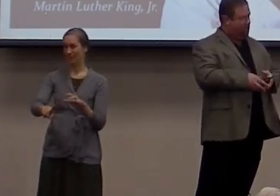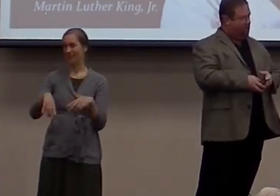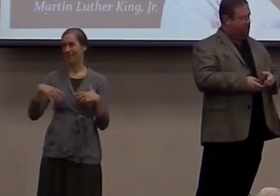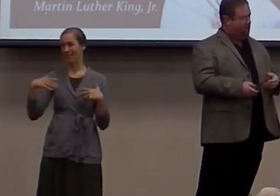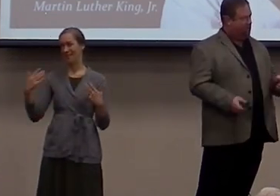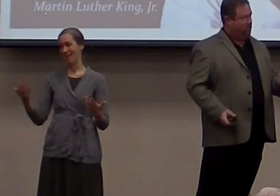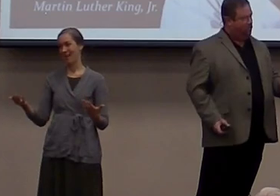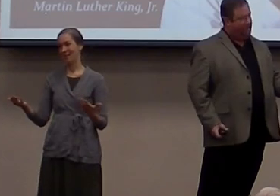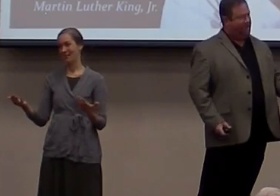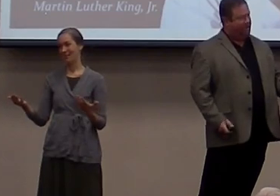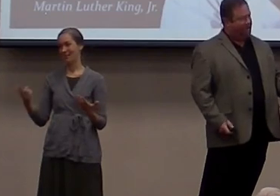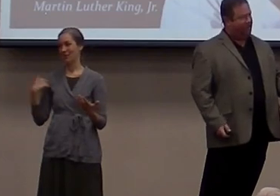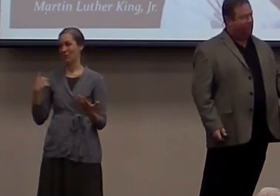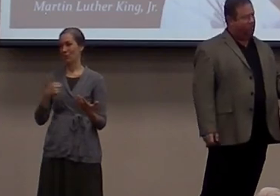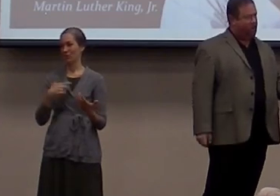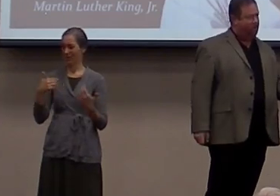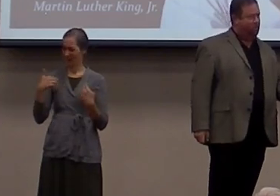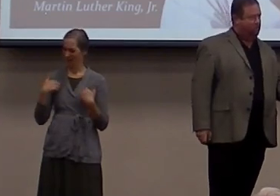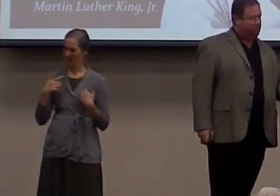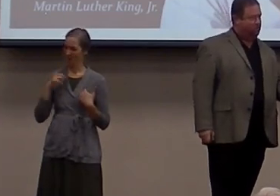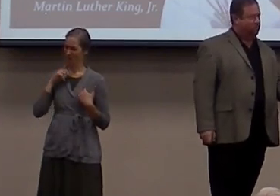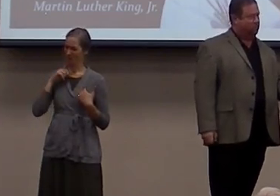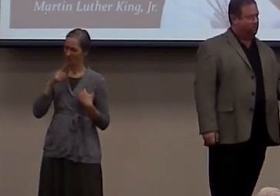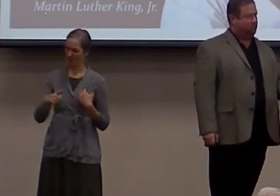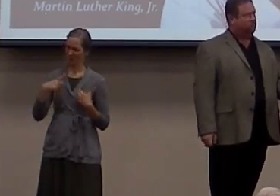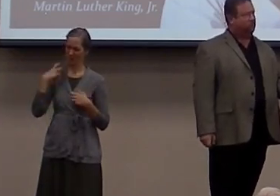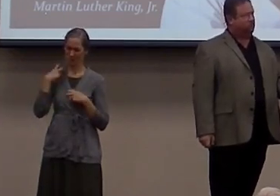then we have a real problem.